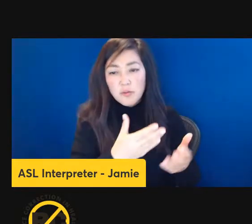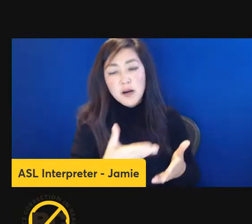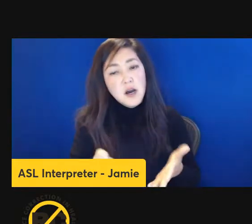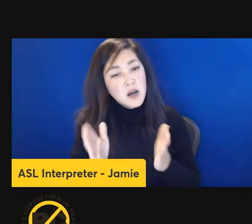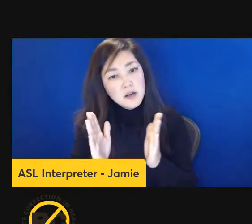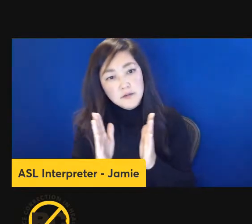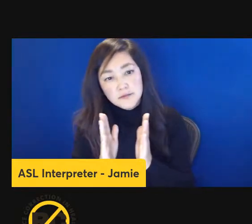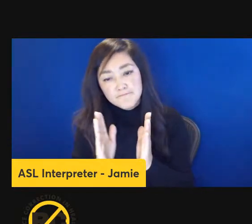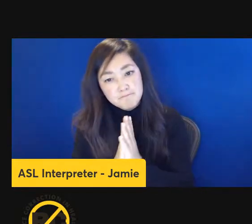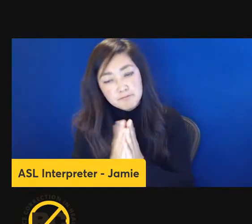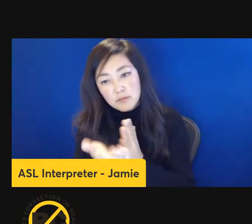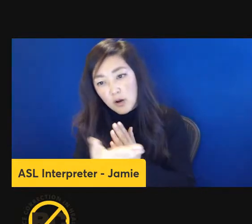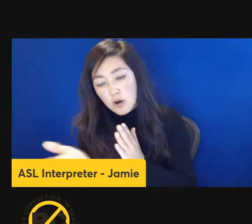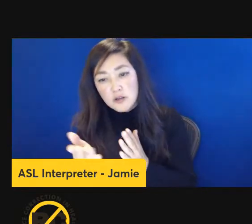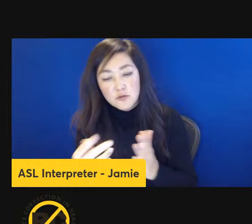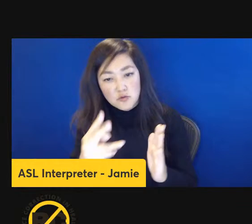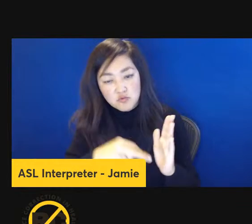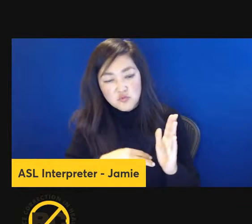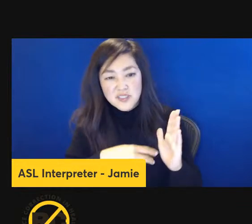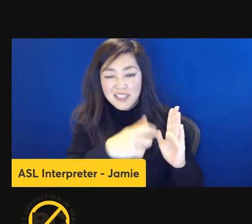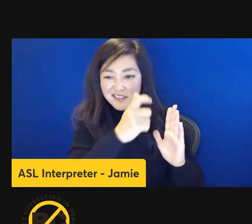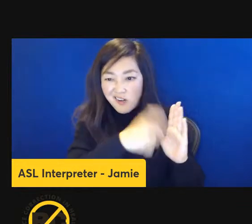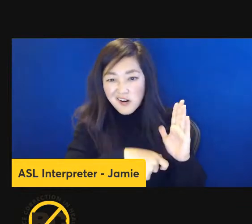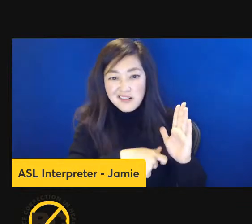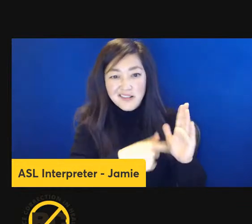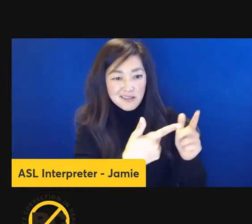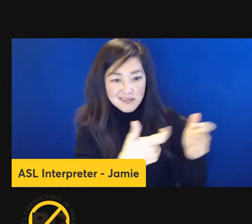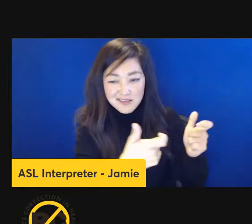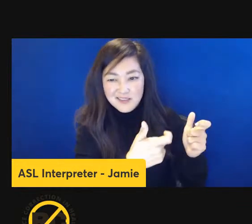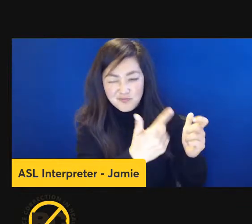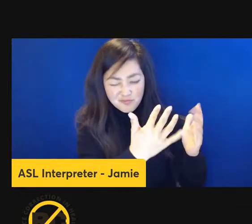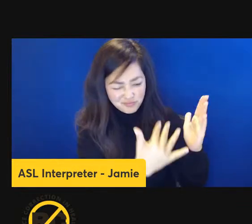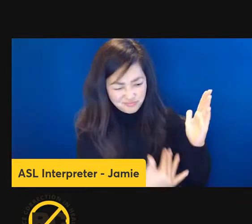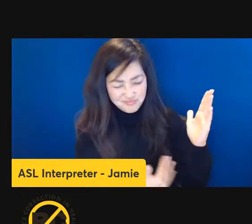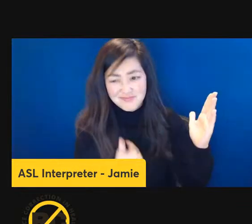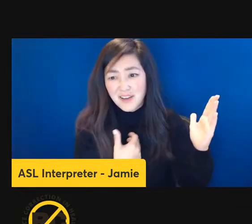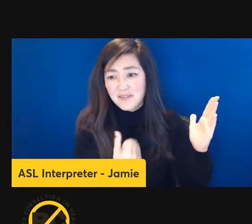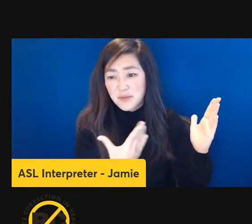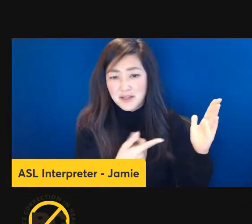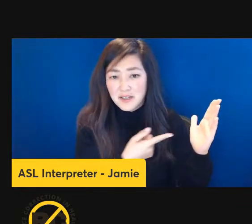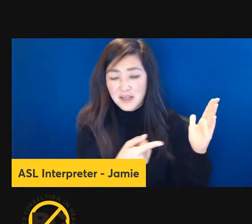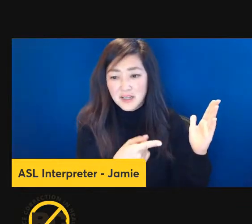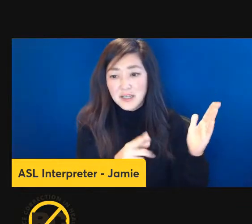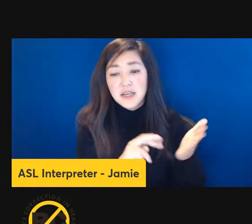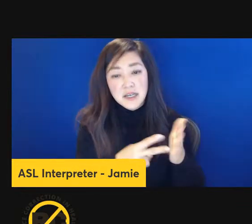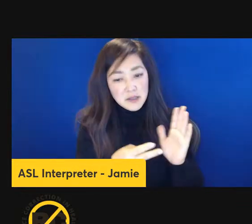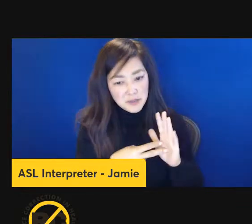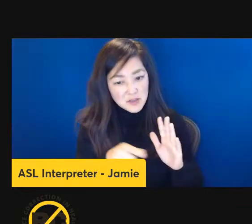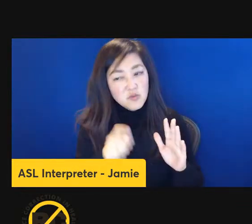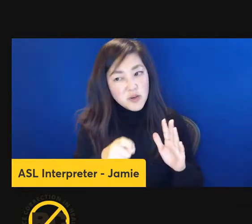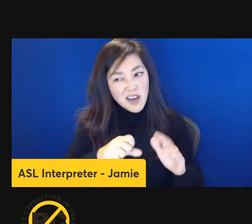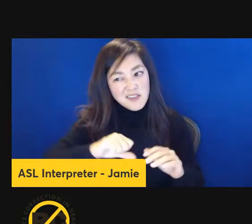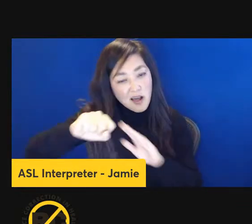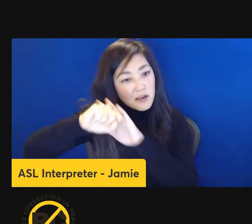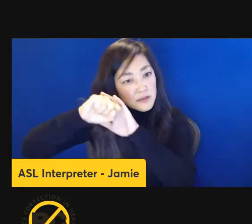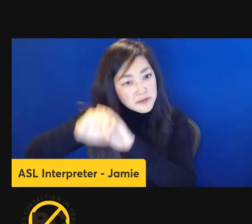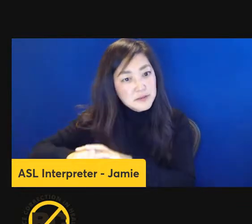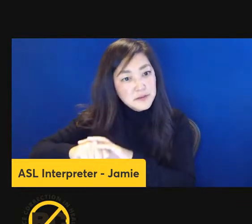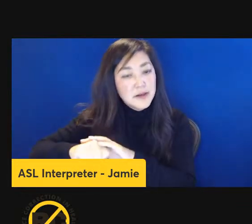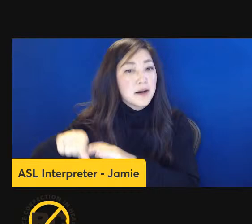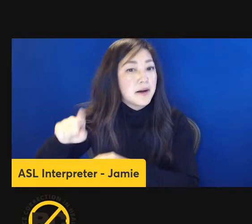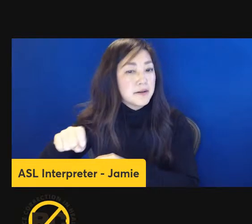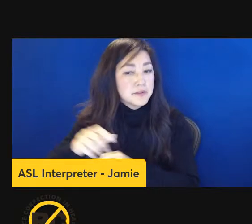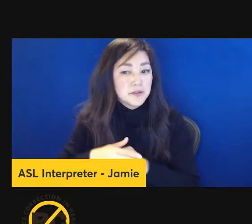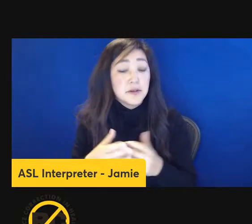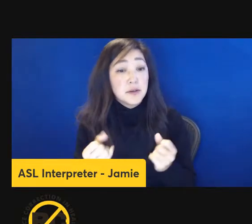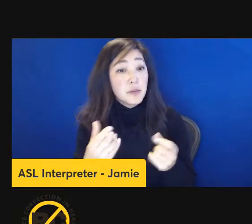peer-reviewed articles that have been shared along with the invitation to this talk, then we simply have to move through that resistance.